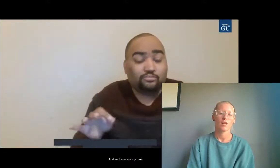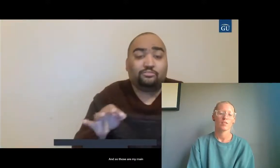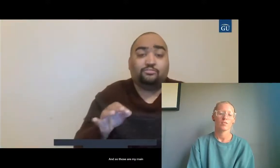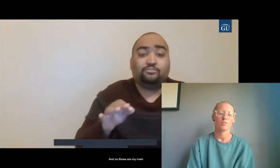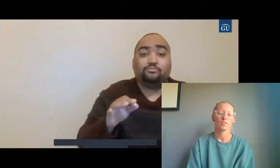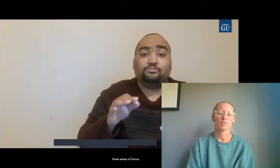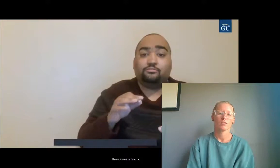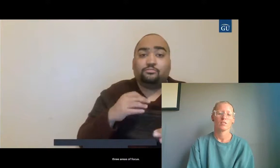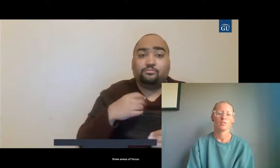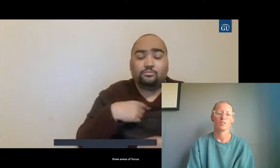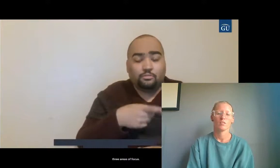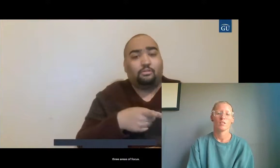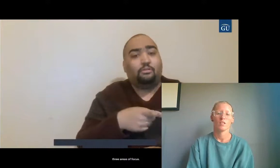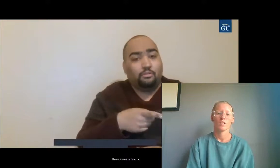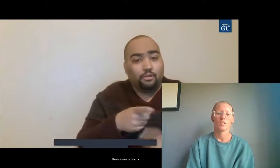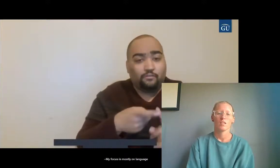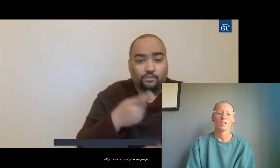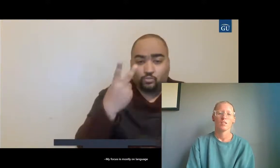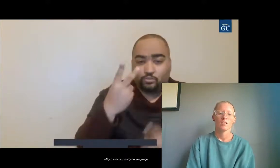different attitudes.